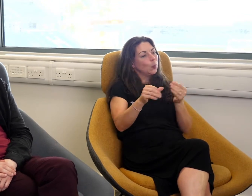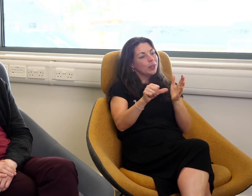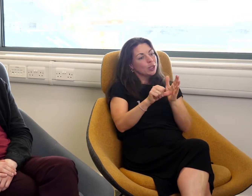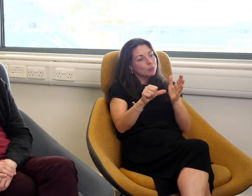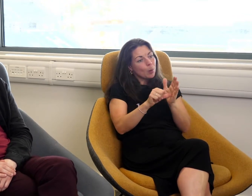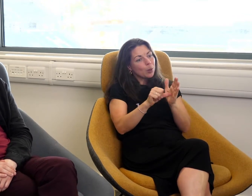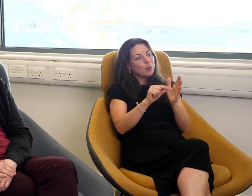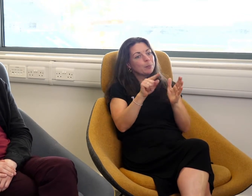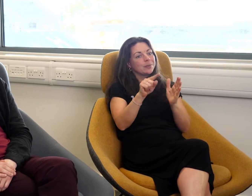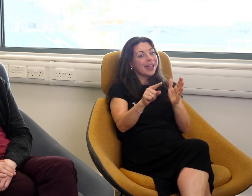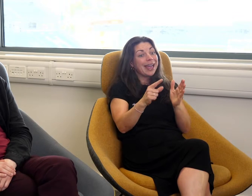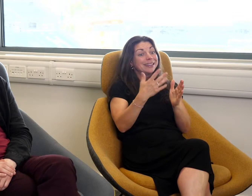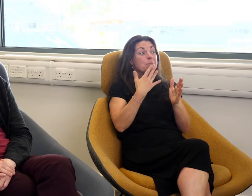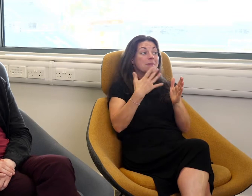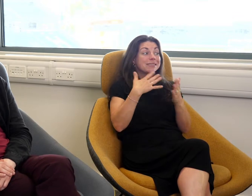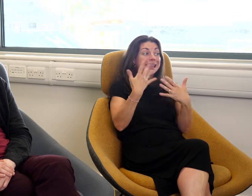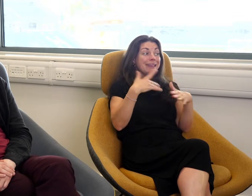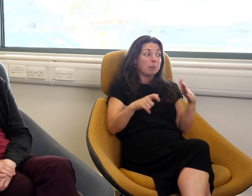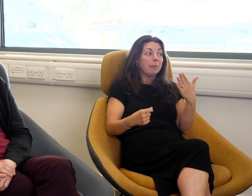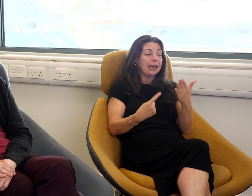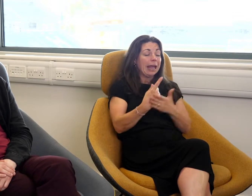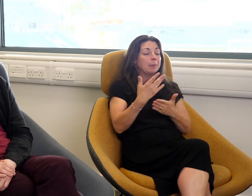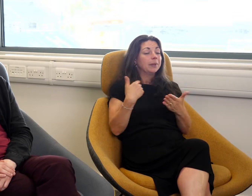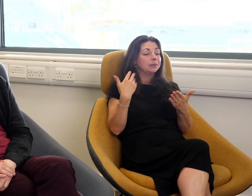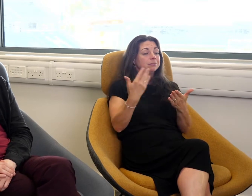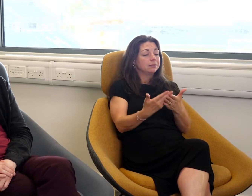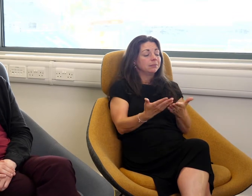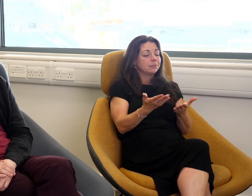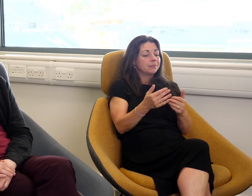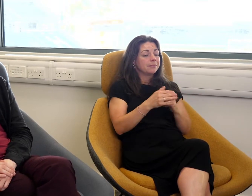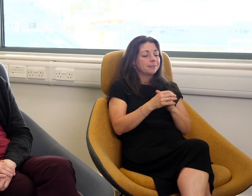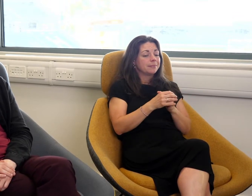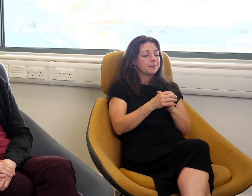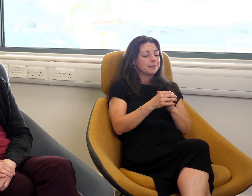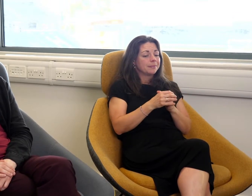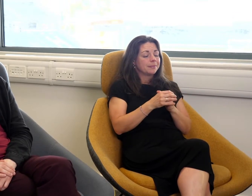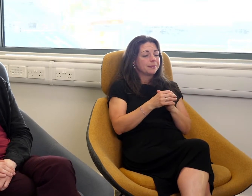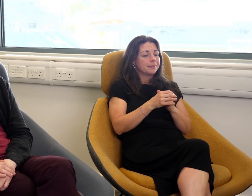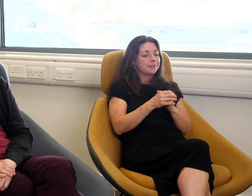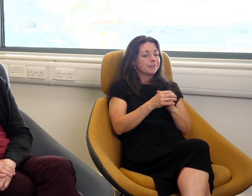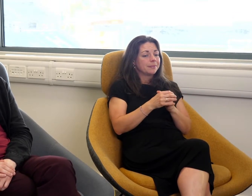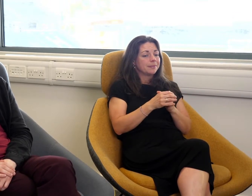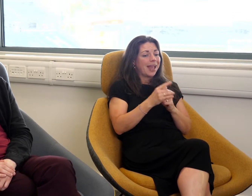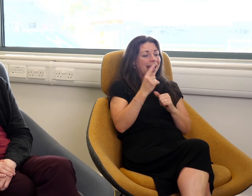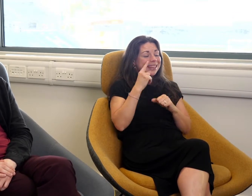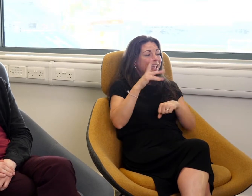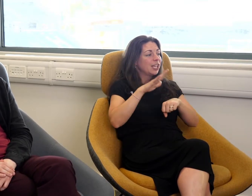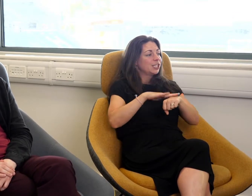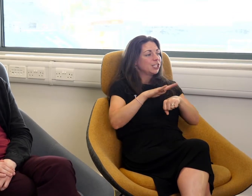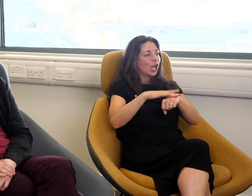think have been made isn't something that time will change. I think it's a case of